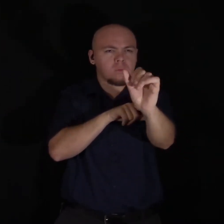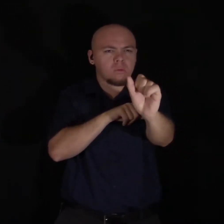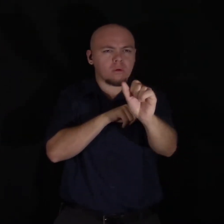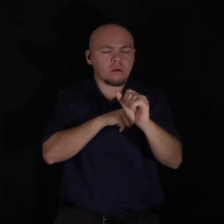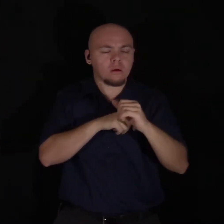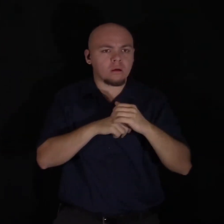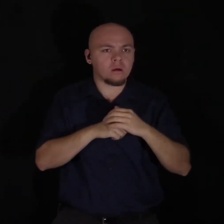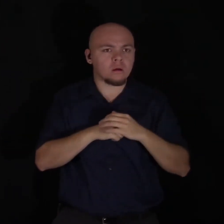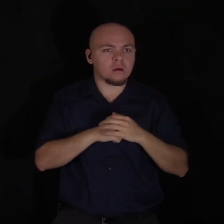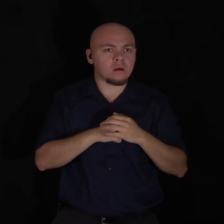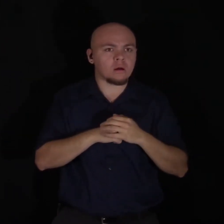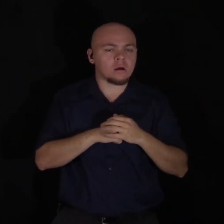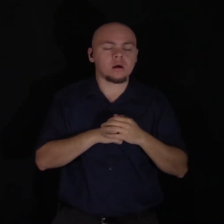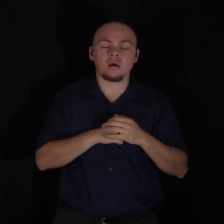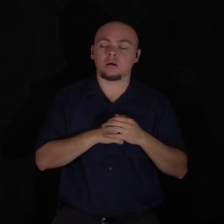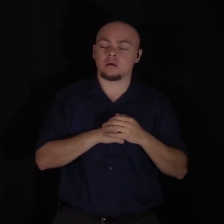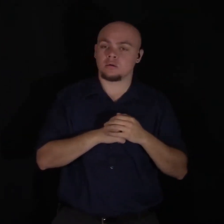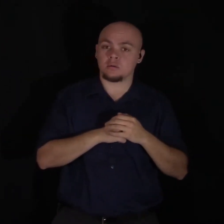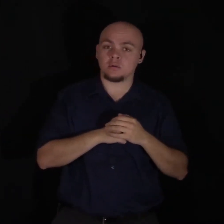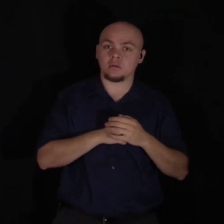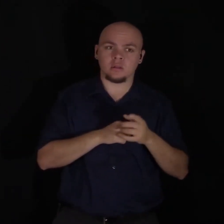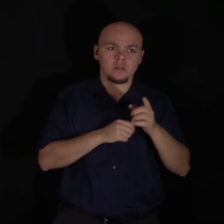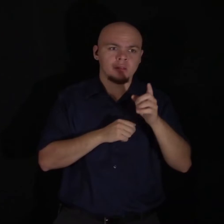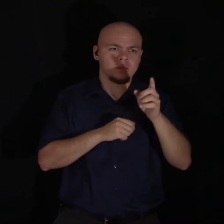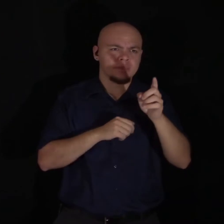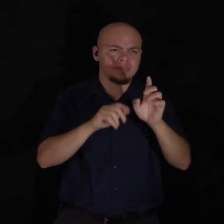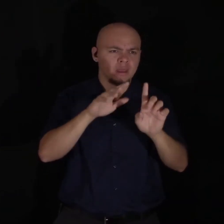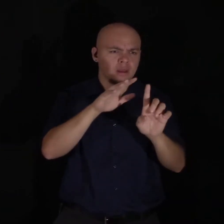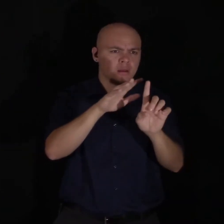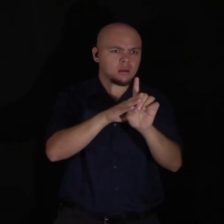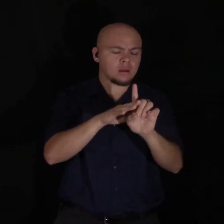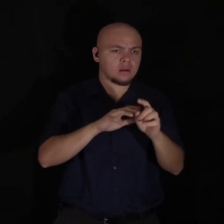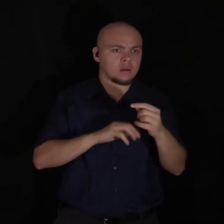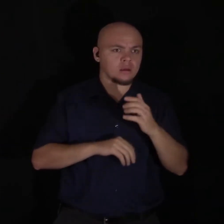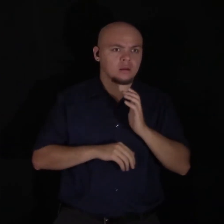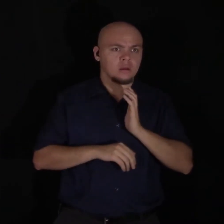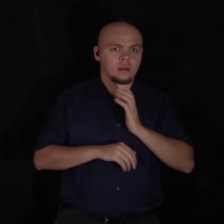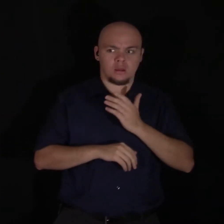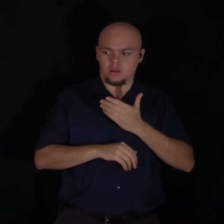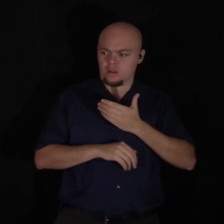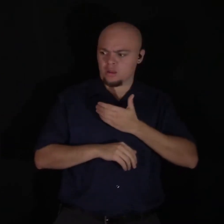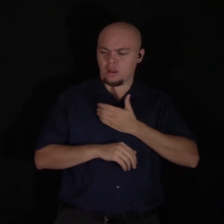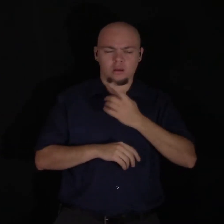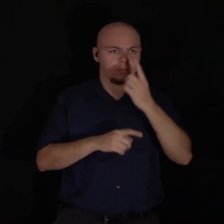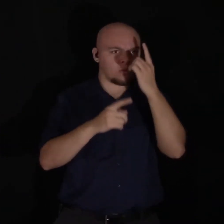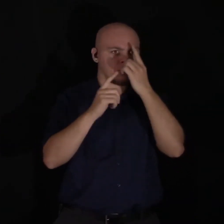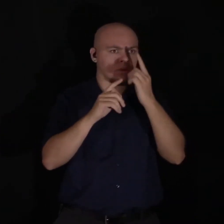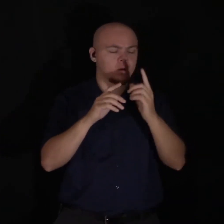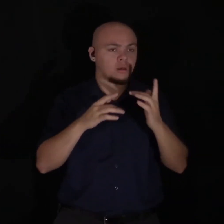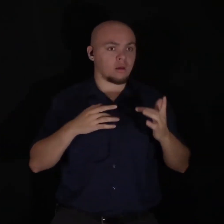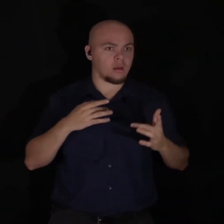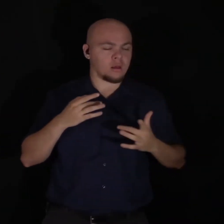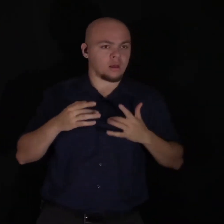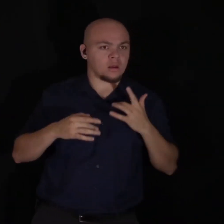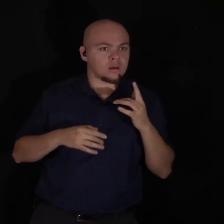ice. This appearance excited our unqualified wonder. We were, as